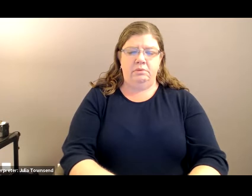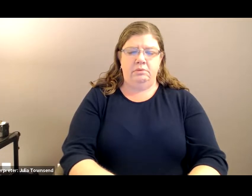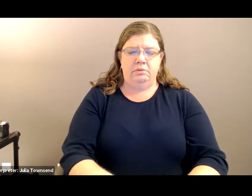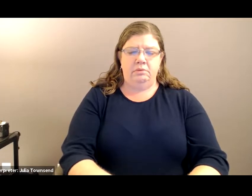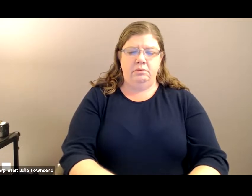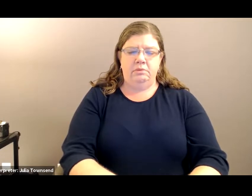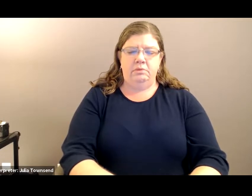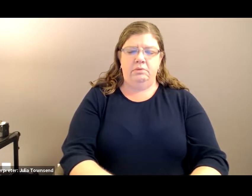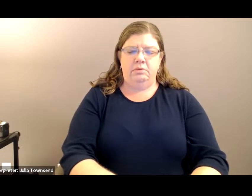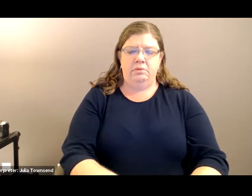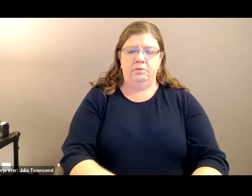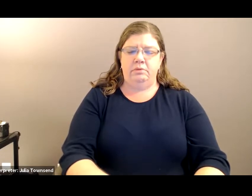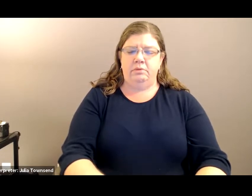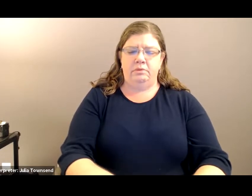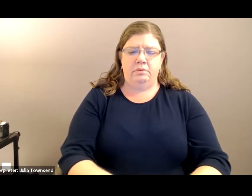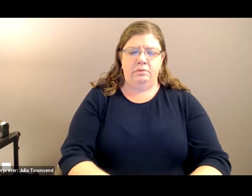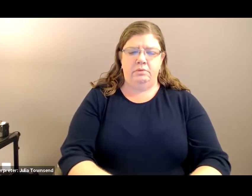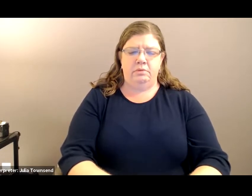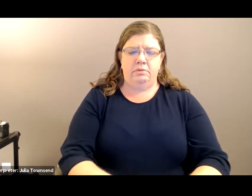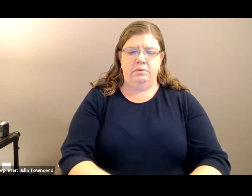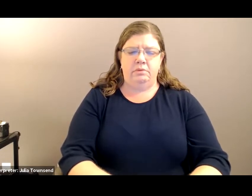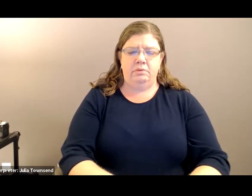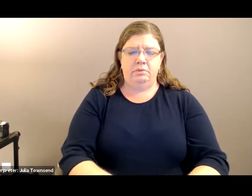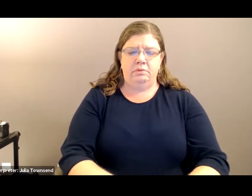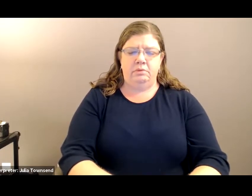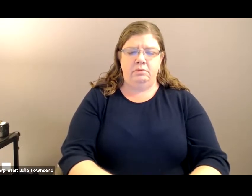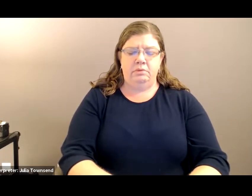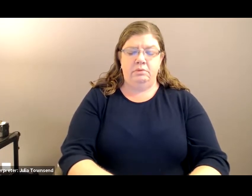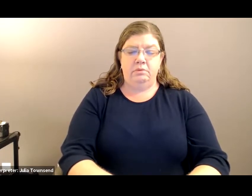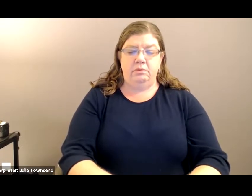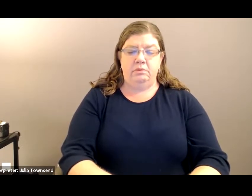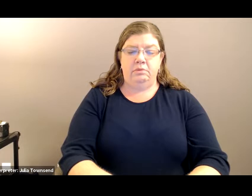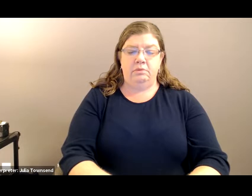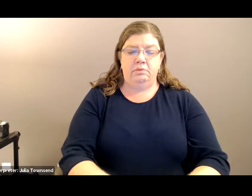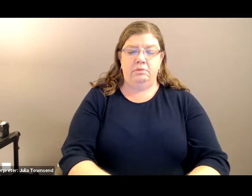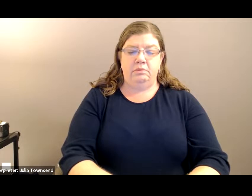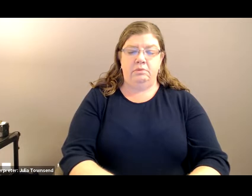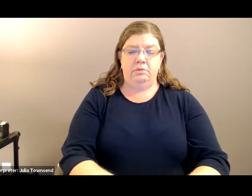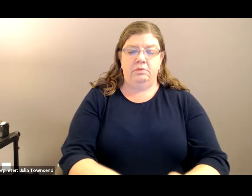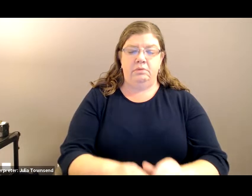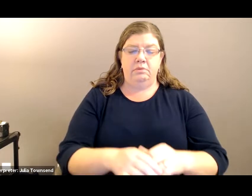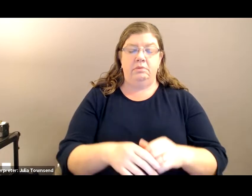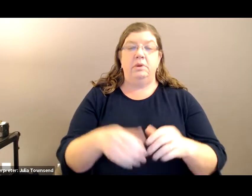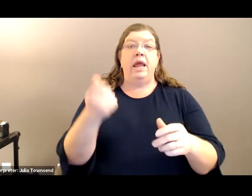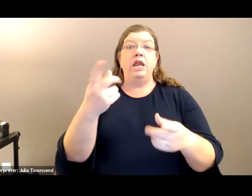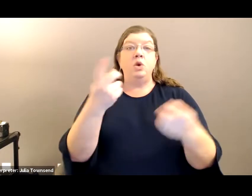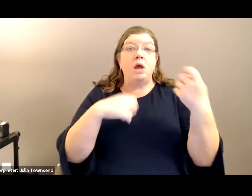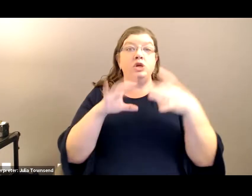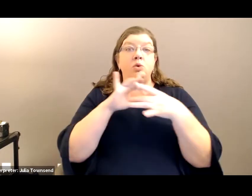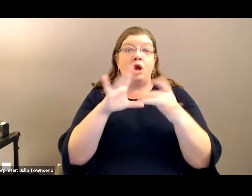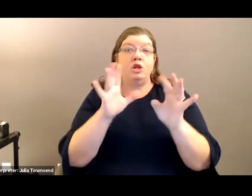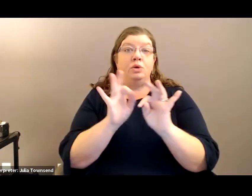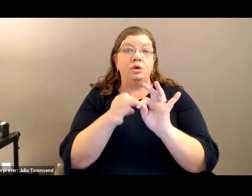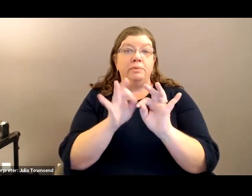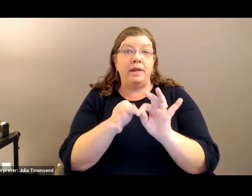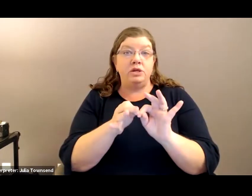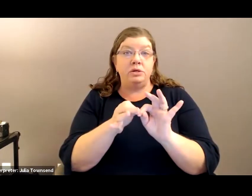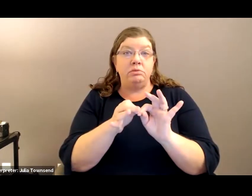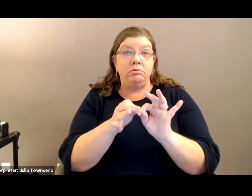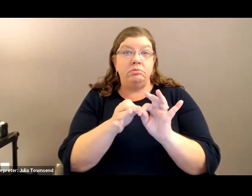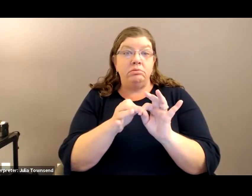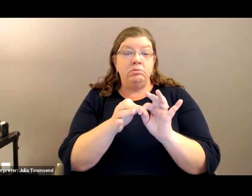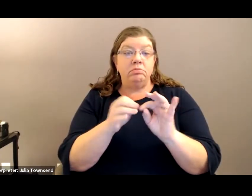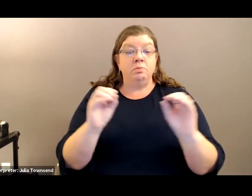paso moderado. Gracias. Are there any questions with regards to interpretation? If there are